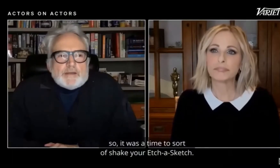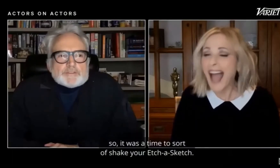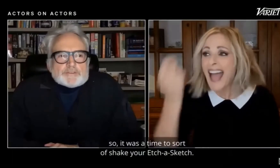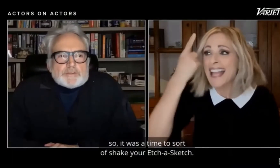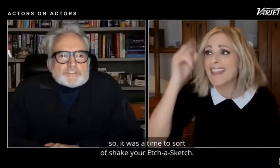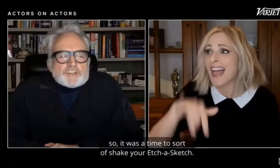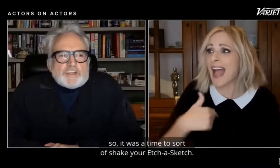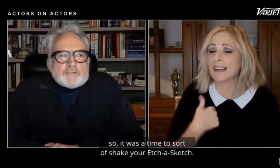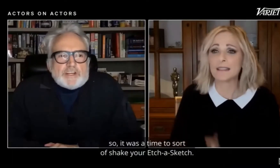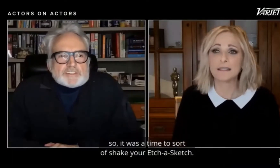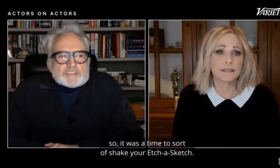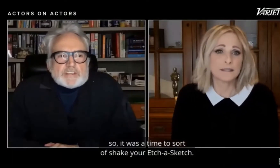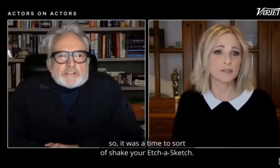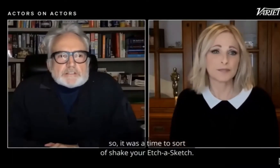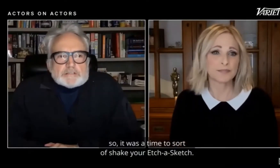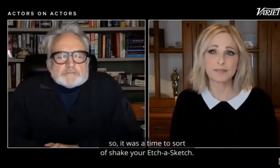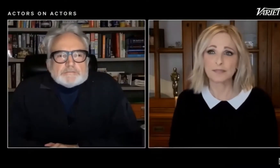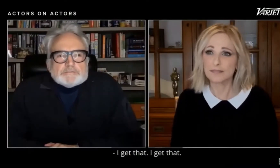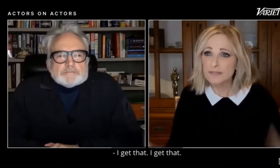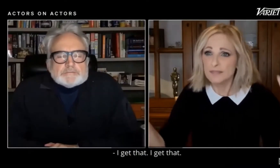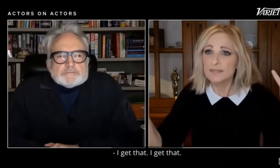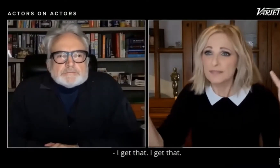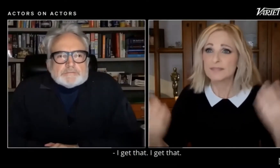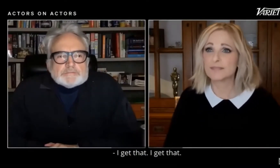it was a time to sort of shake your Etch-a-Sketch.